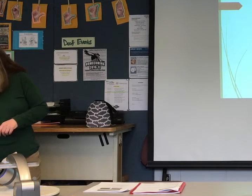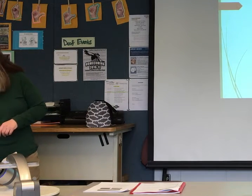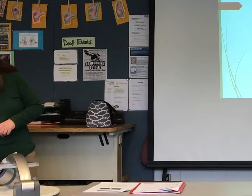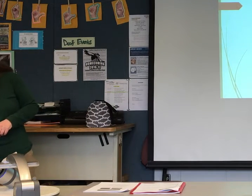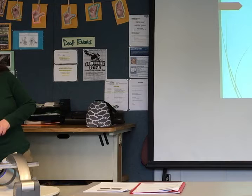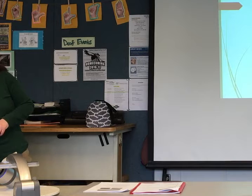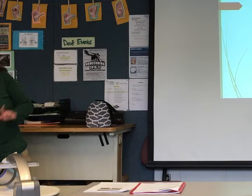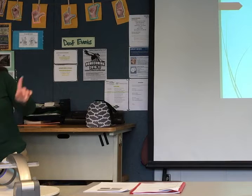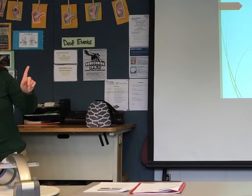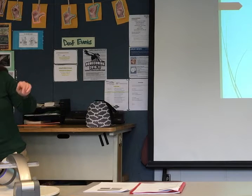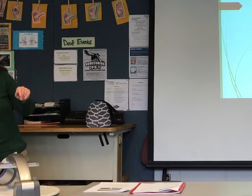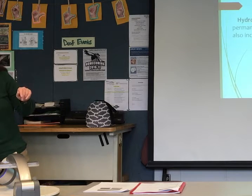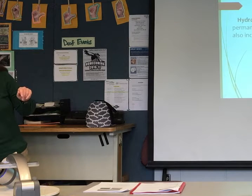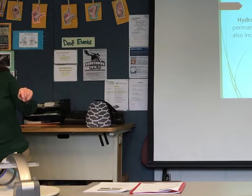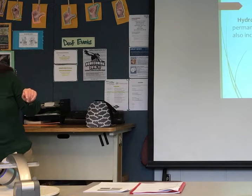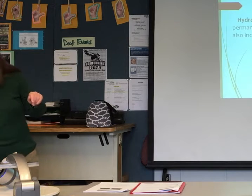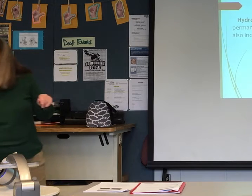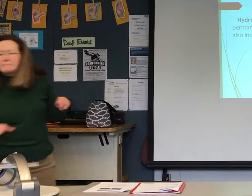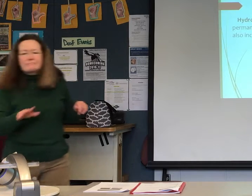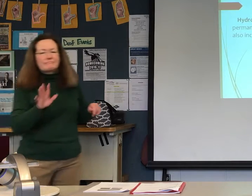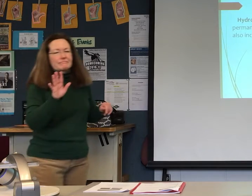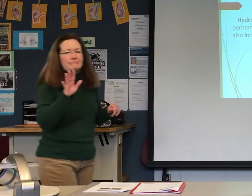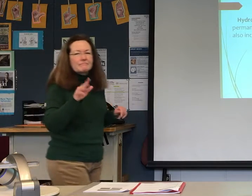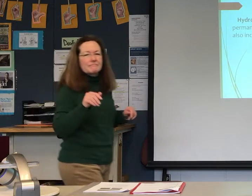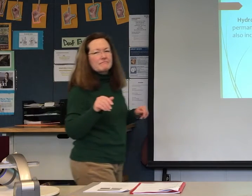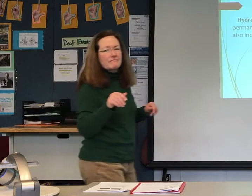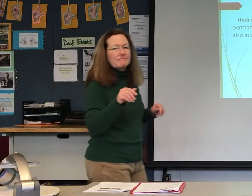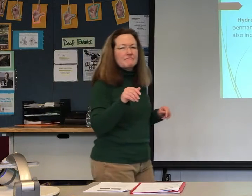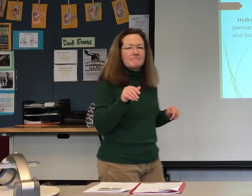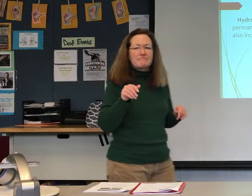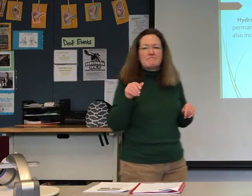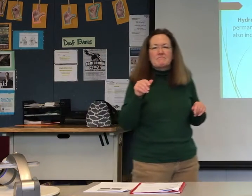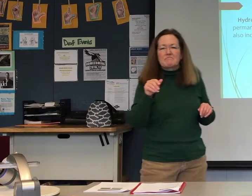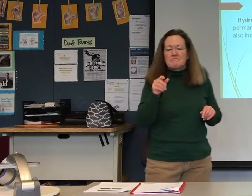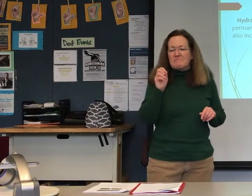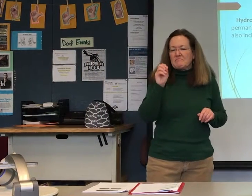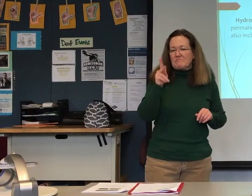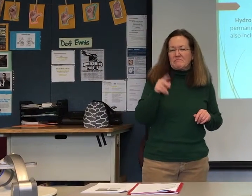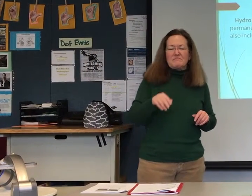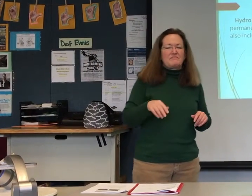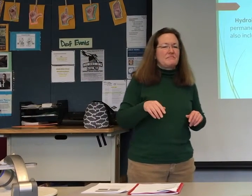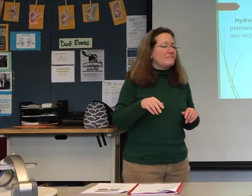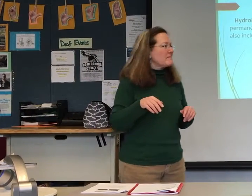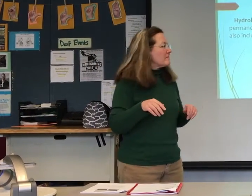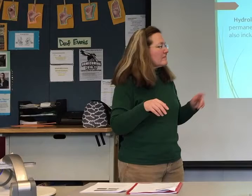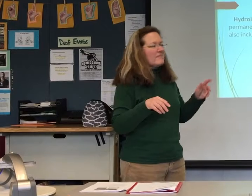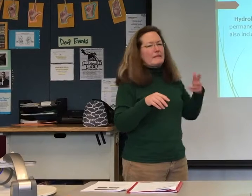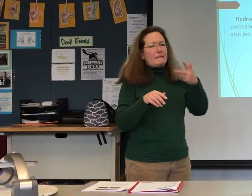Anyways, first we need to talk about, there's three different kinds of characteristics that occur for